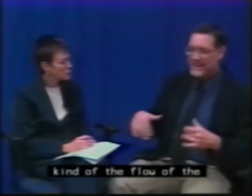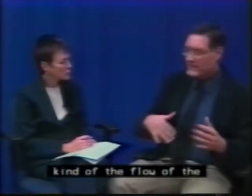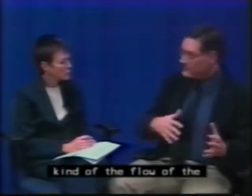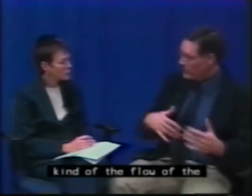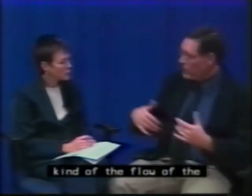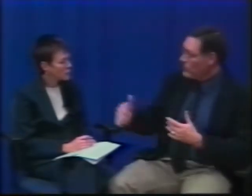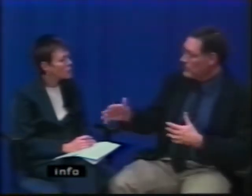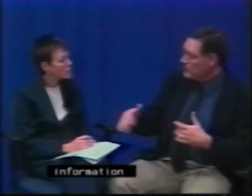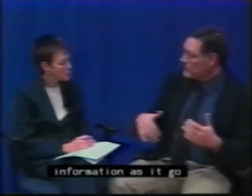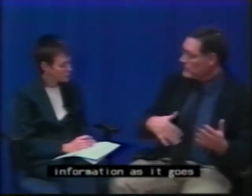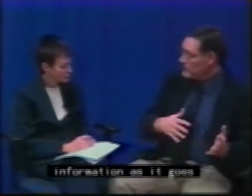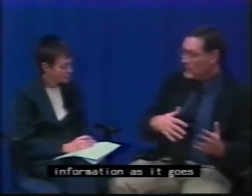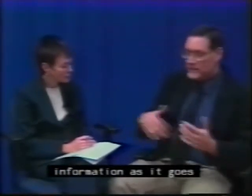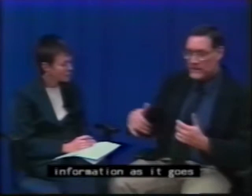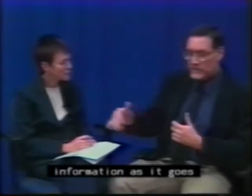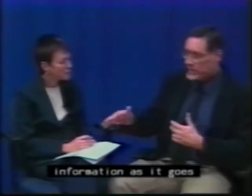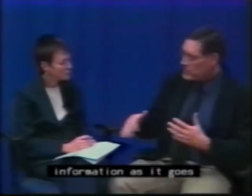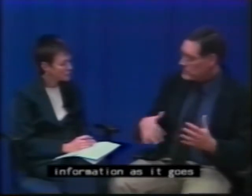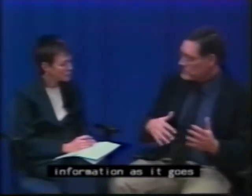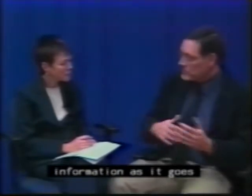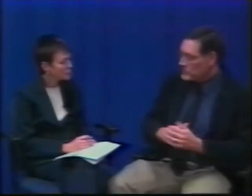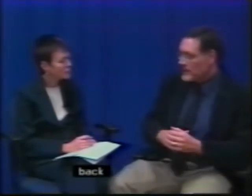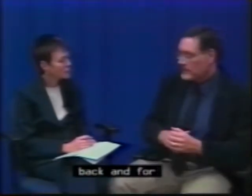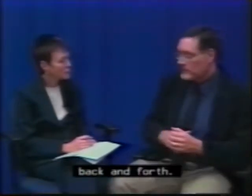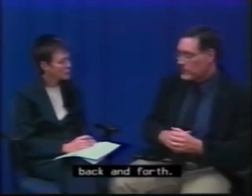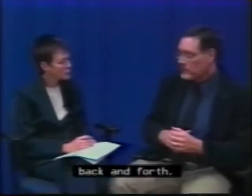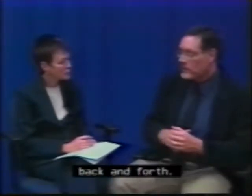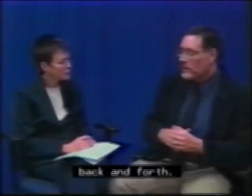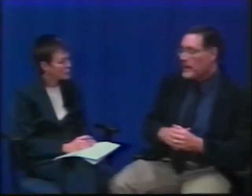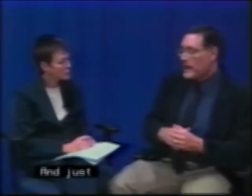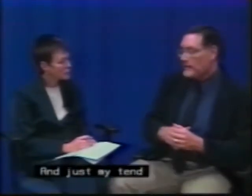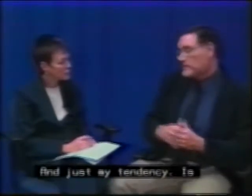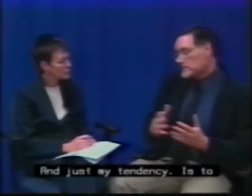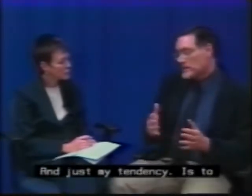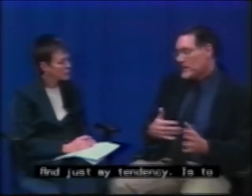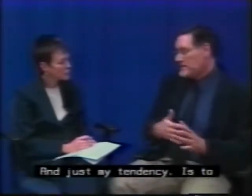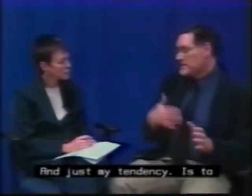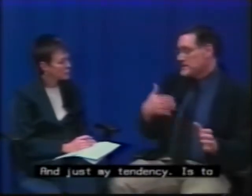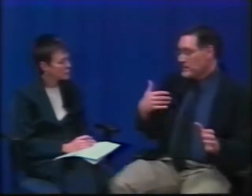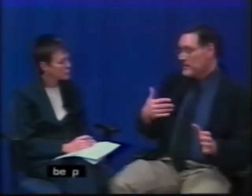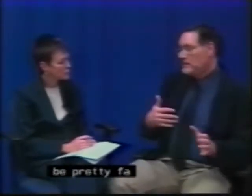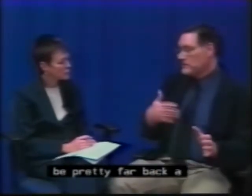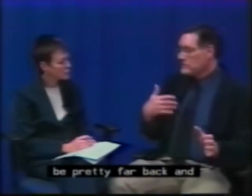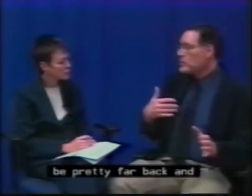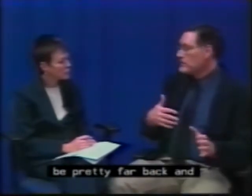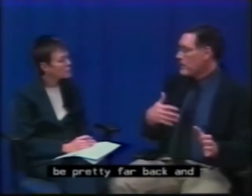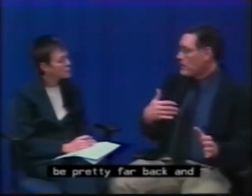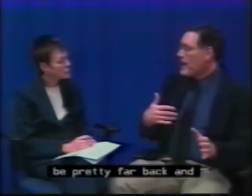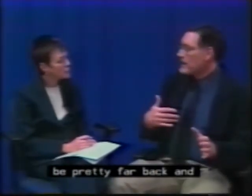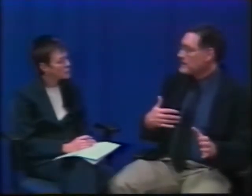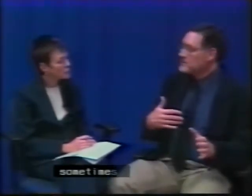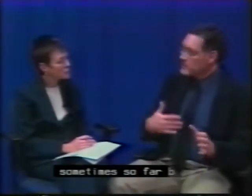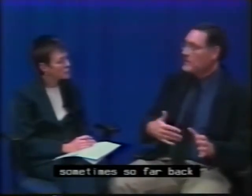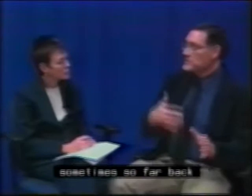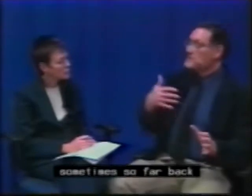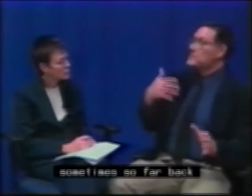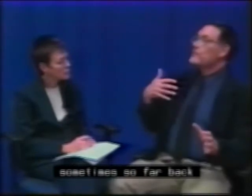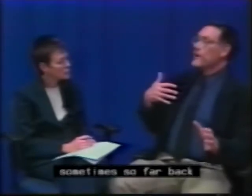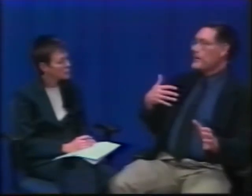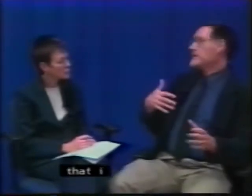the flow mm-hmm. of the information as it goes back and forth. And just my tendency is to be pretty far back, and sometimes so far back